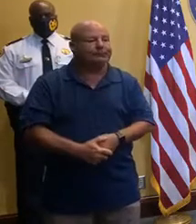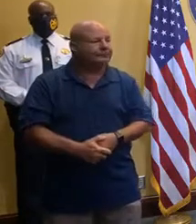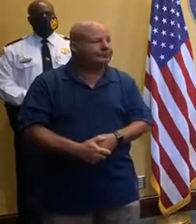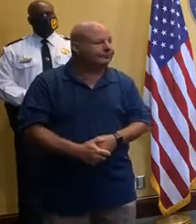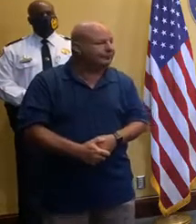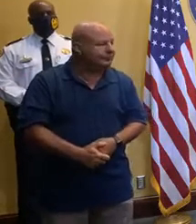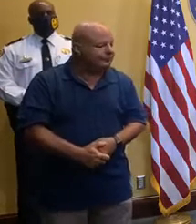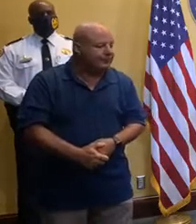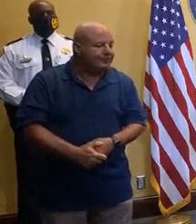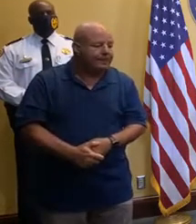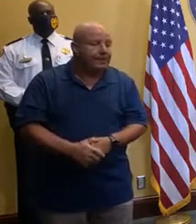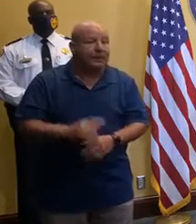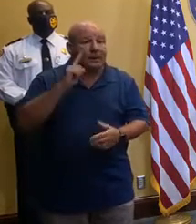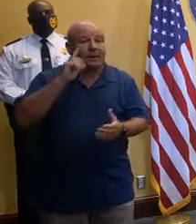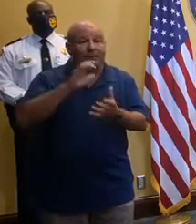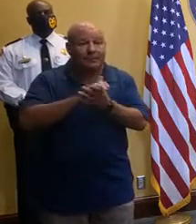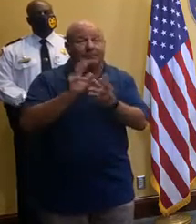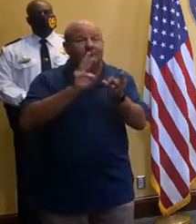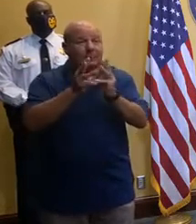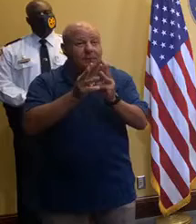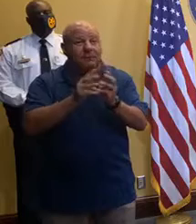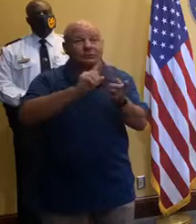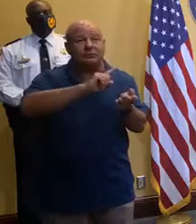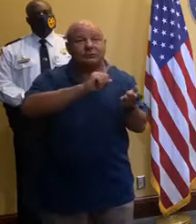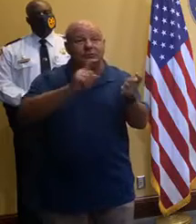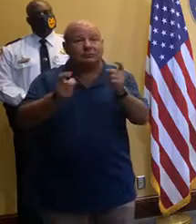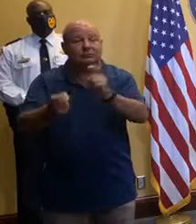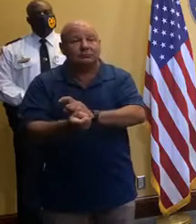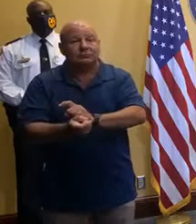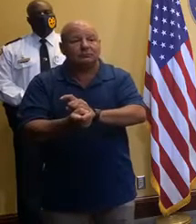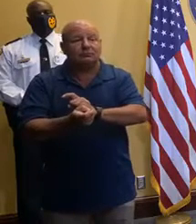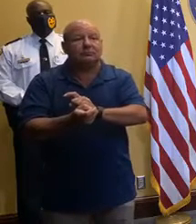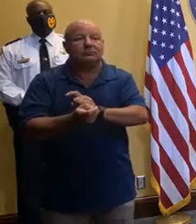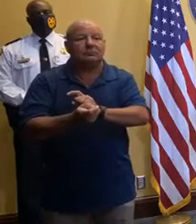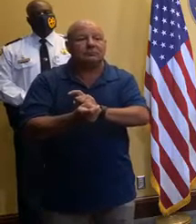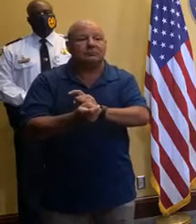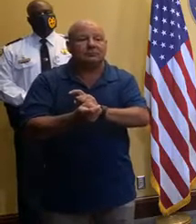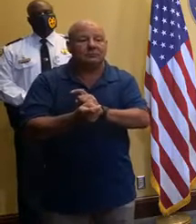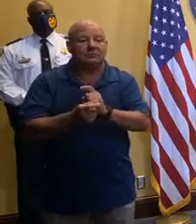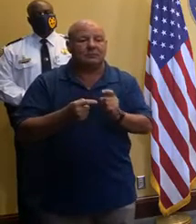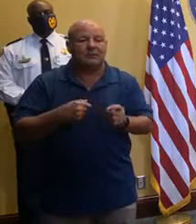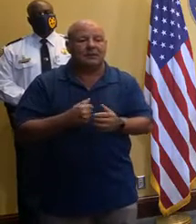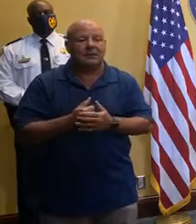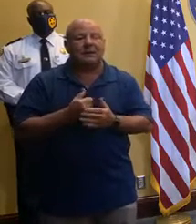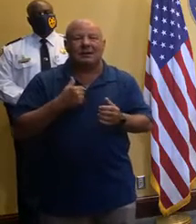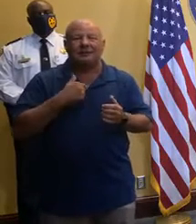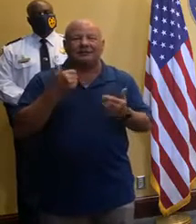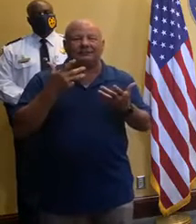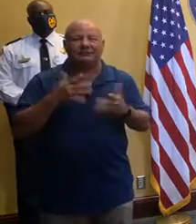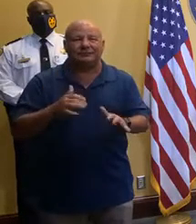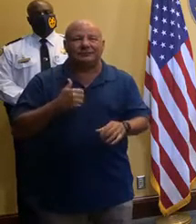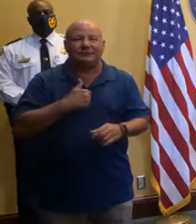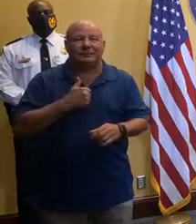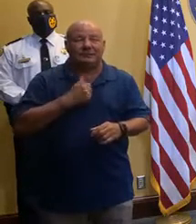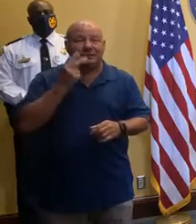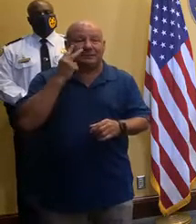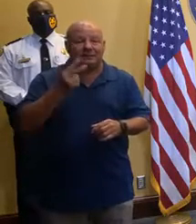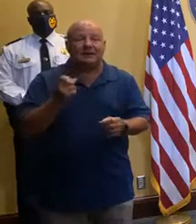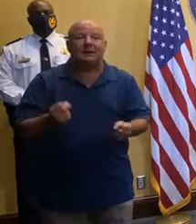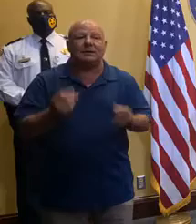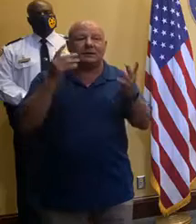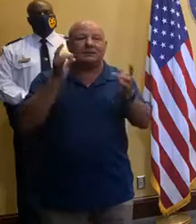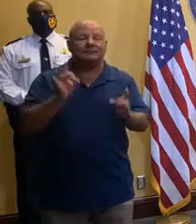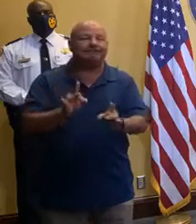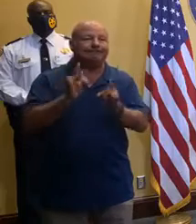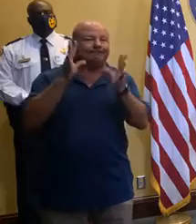in climate change. I have seen just the amount of